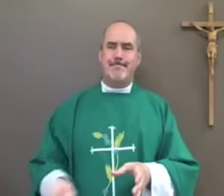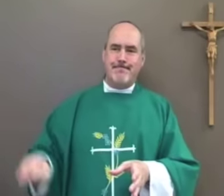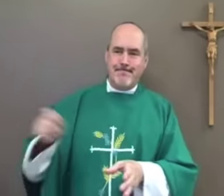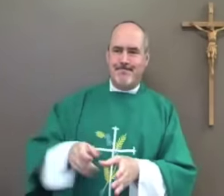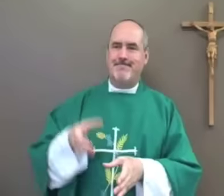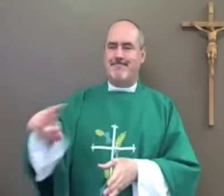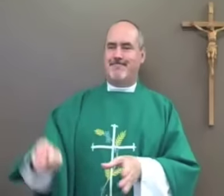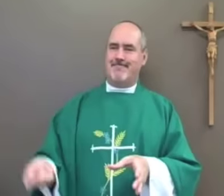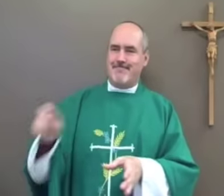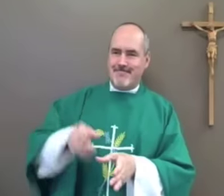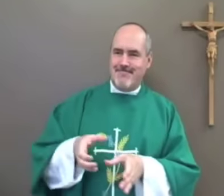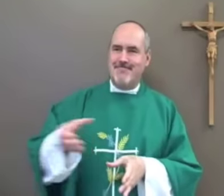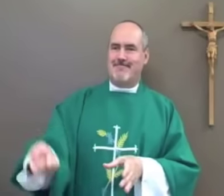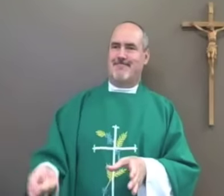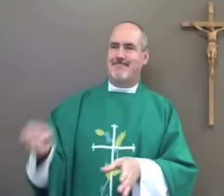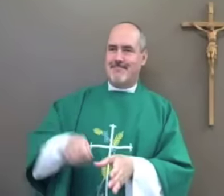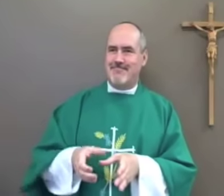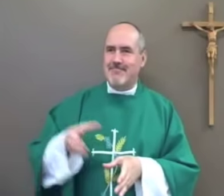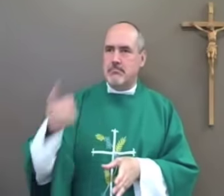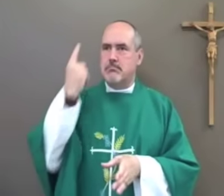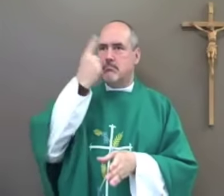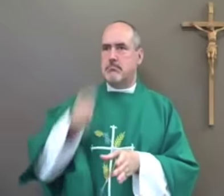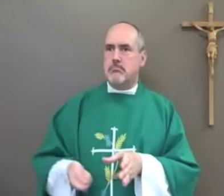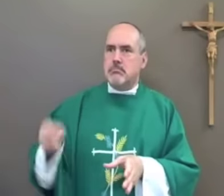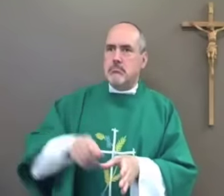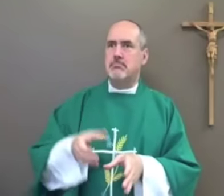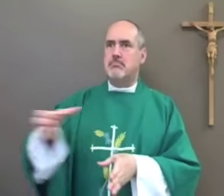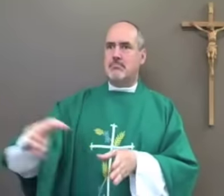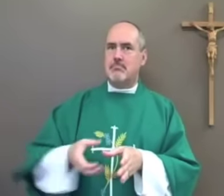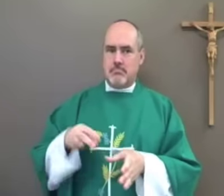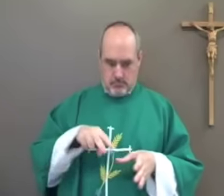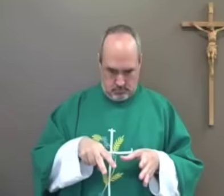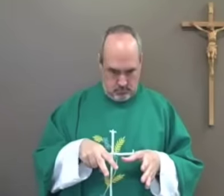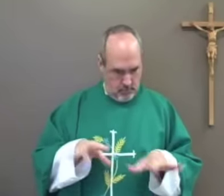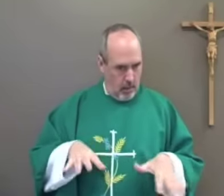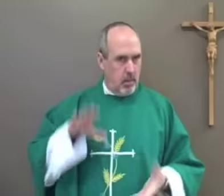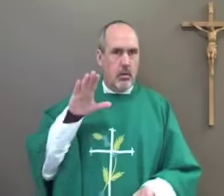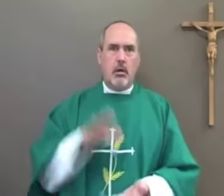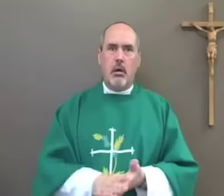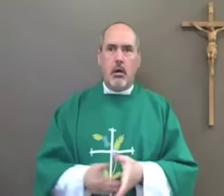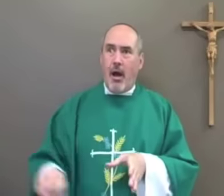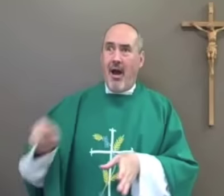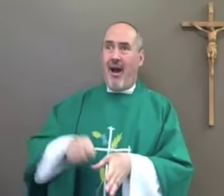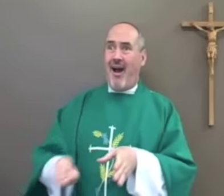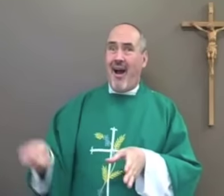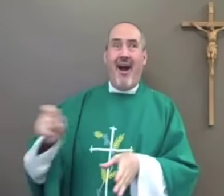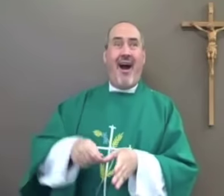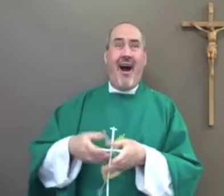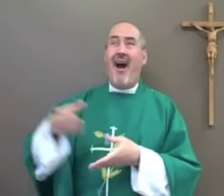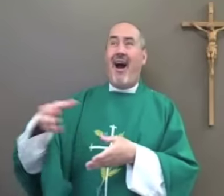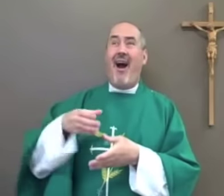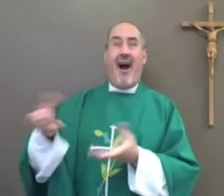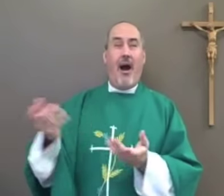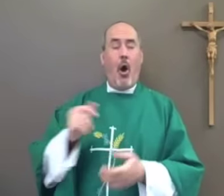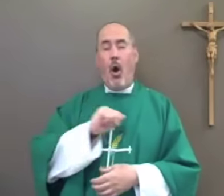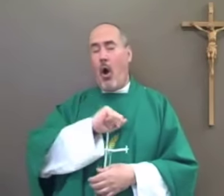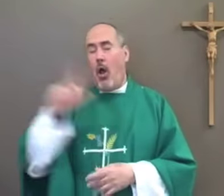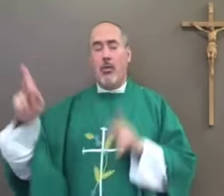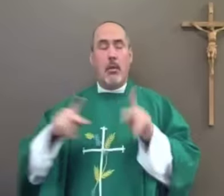ask him to help so that he didn't run out of soup. He started to feed all the people waiting in line and was